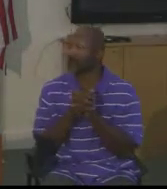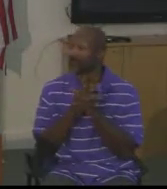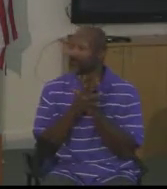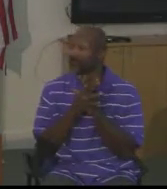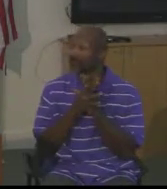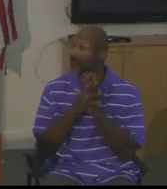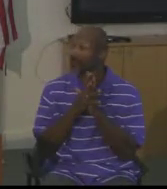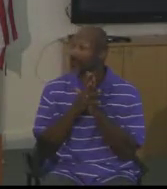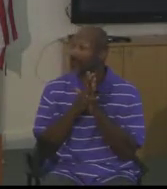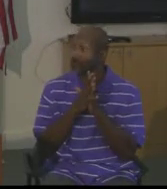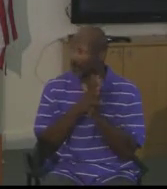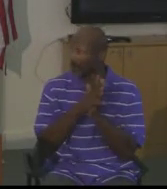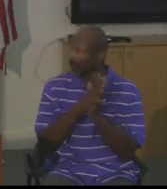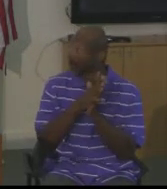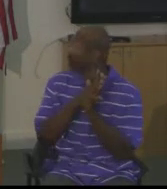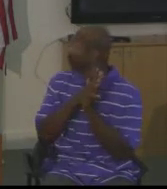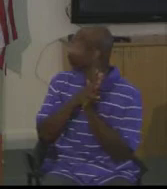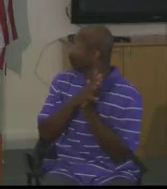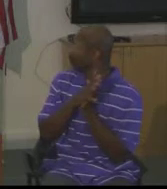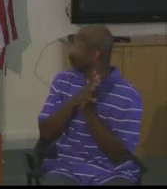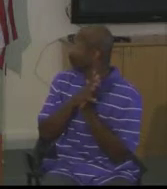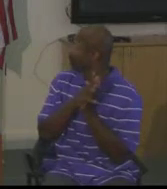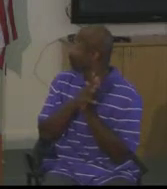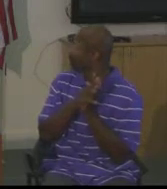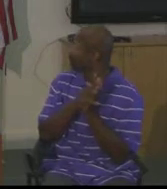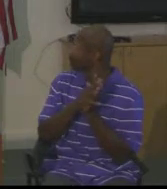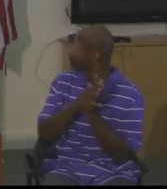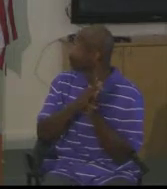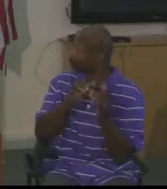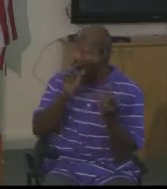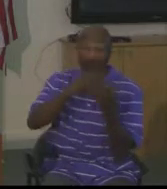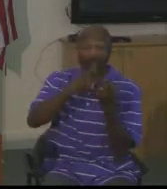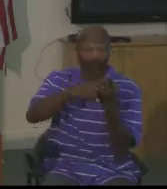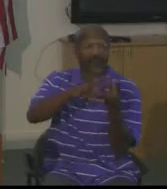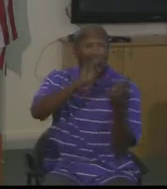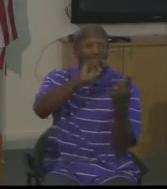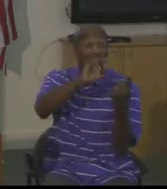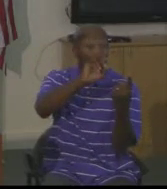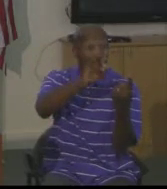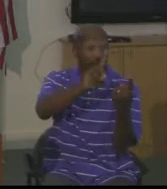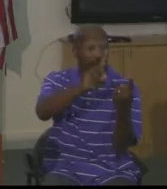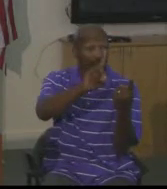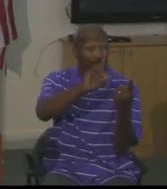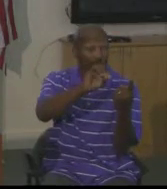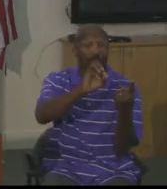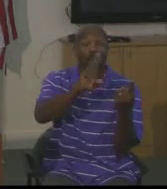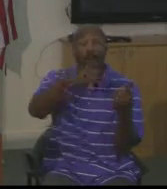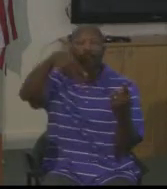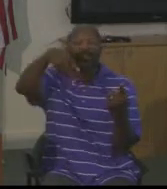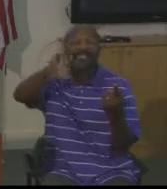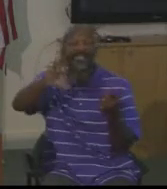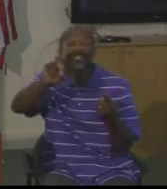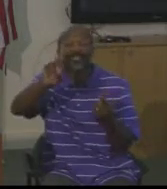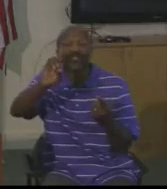MS-DOS. And it should be either one. I'll take MS-DOS or PC-DOS.